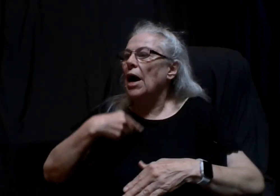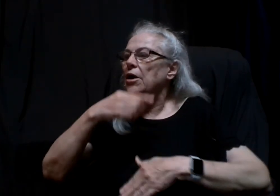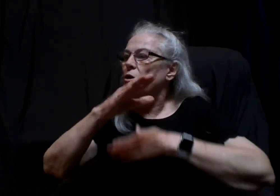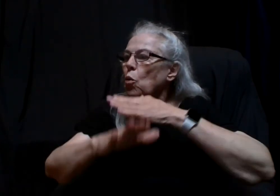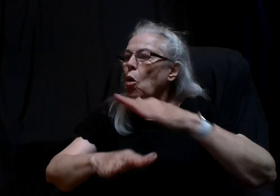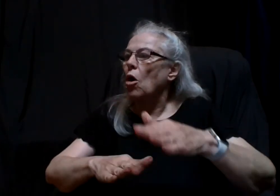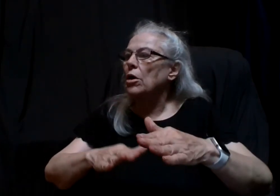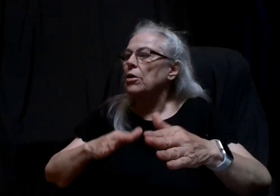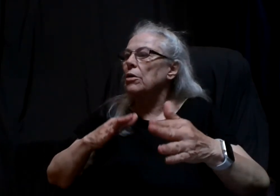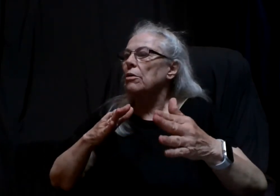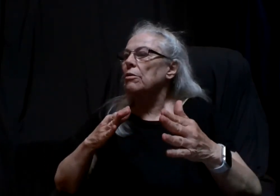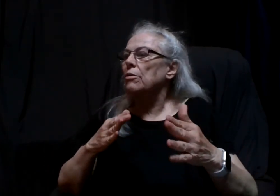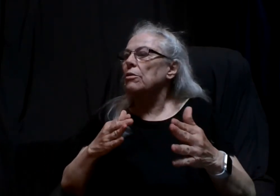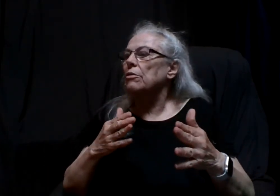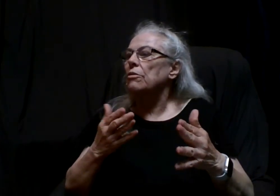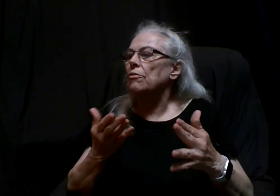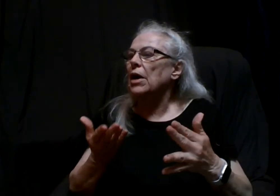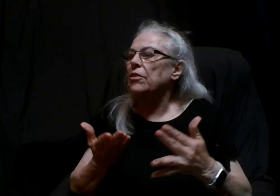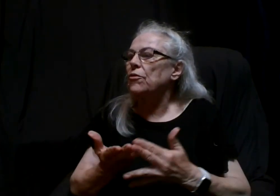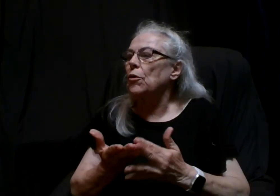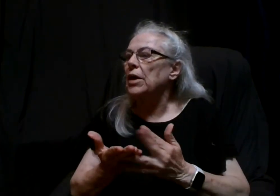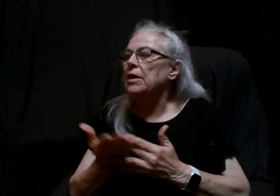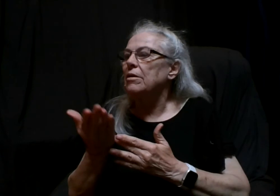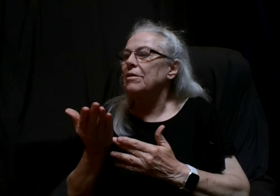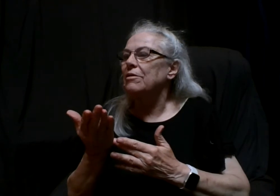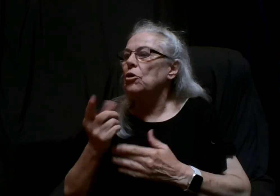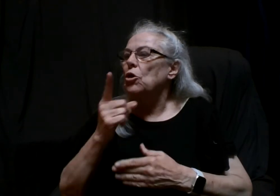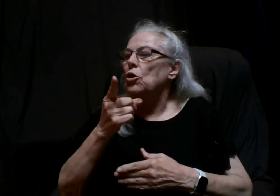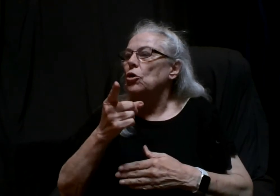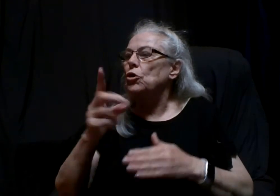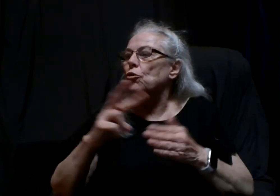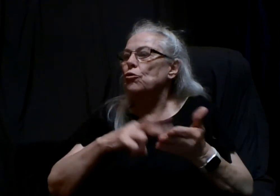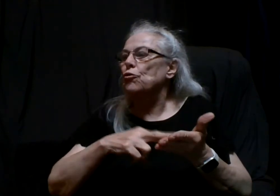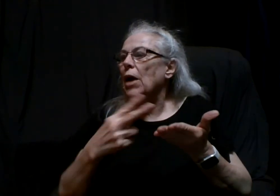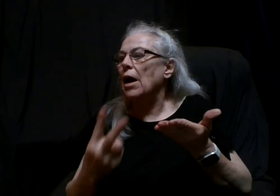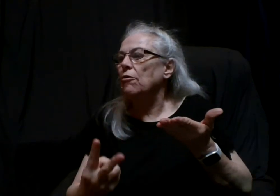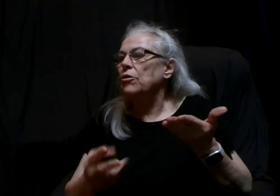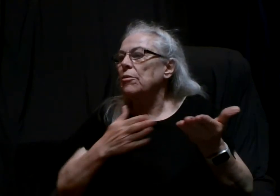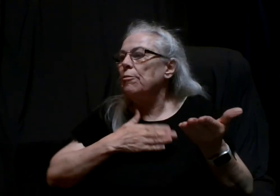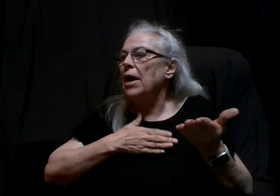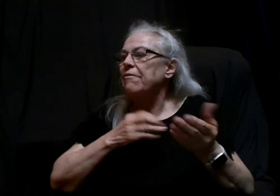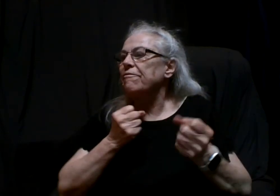could walk right through it. You drowned my